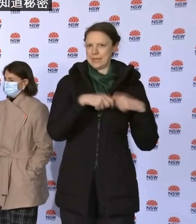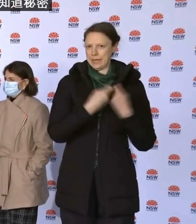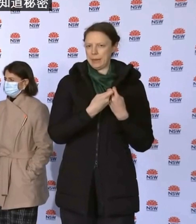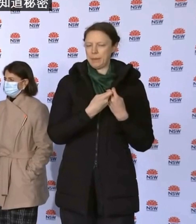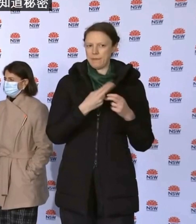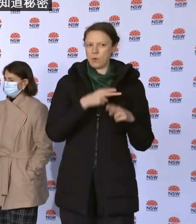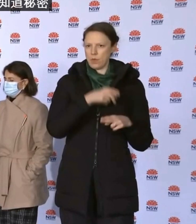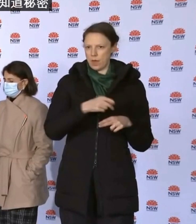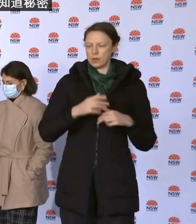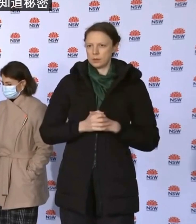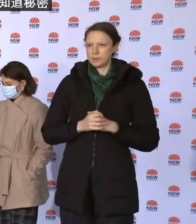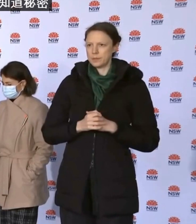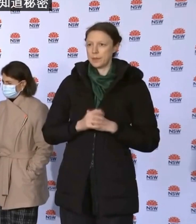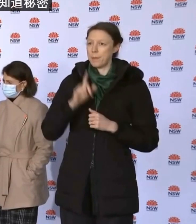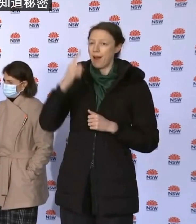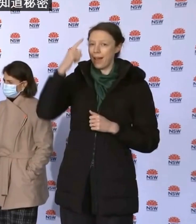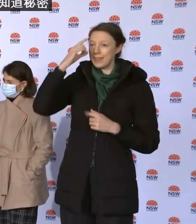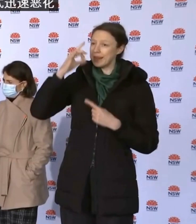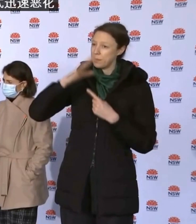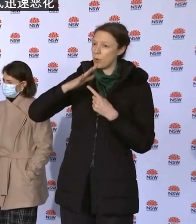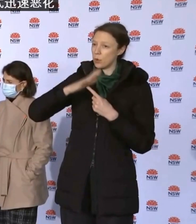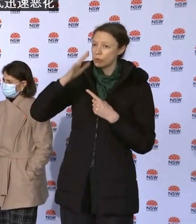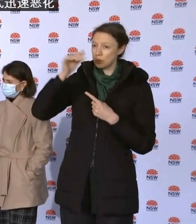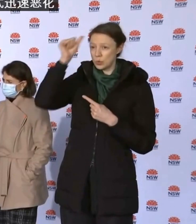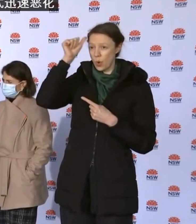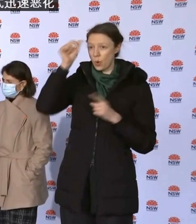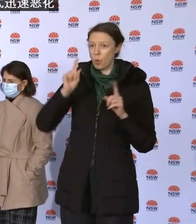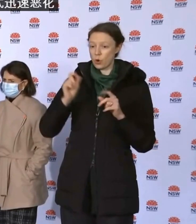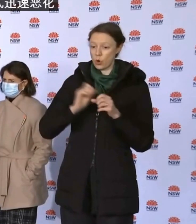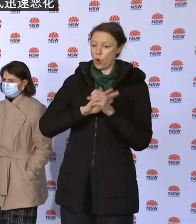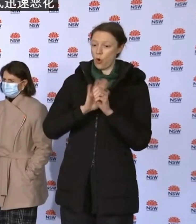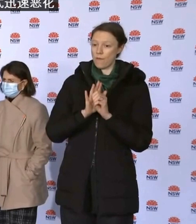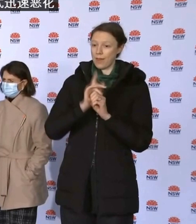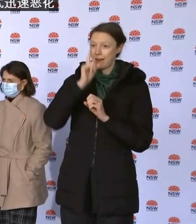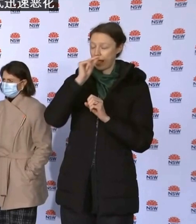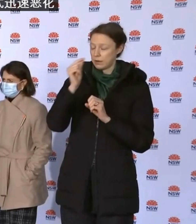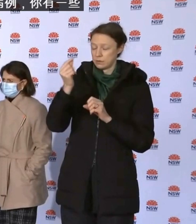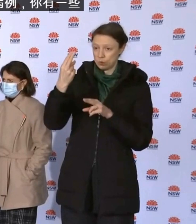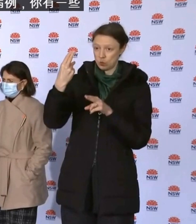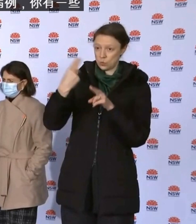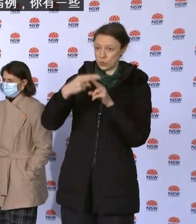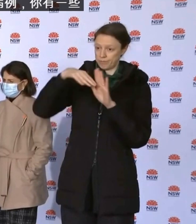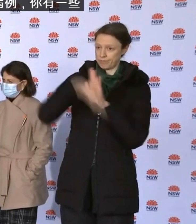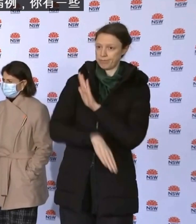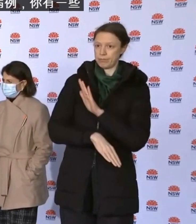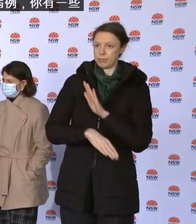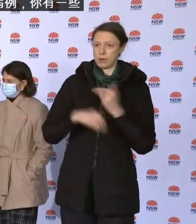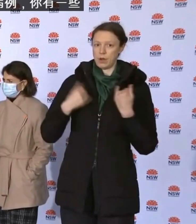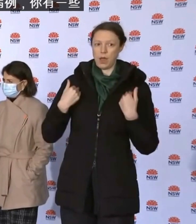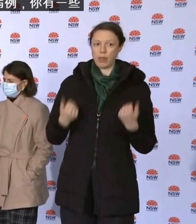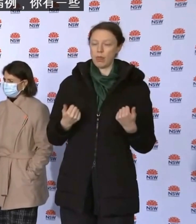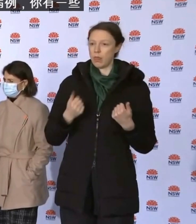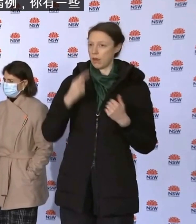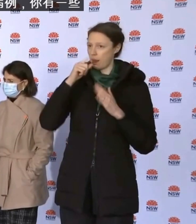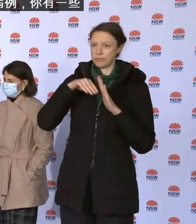to just get across to the community. You know, COVID, you can deteriorate quite quickly with COVID. We're not dealing